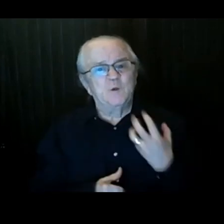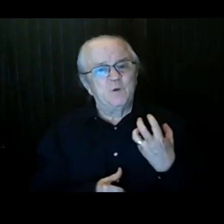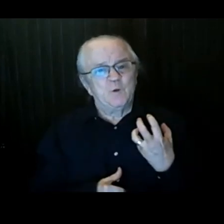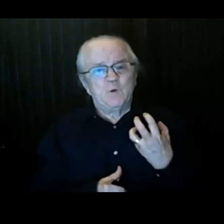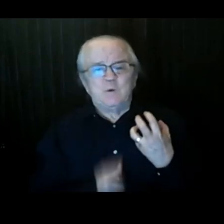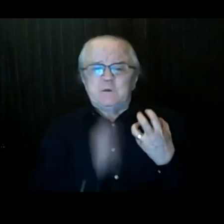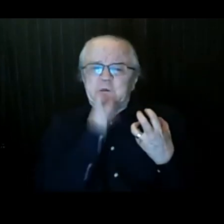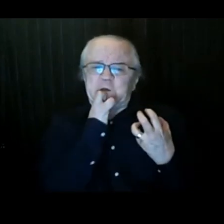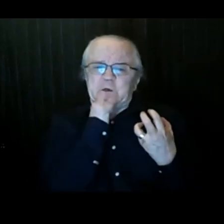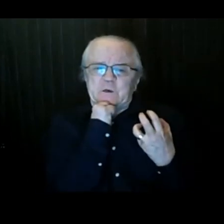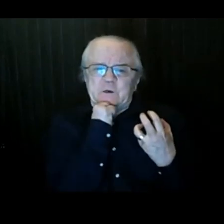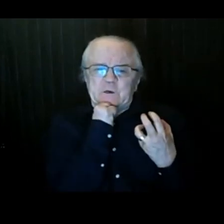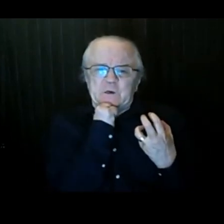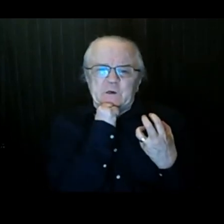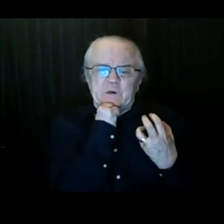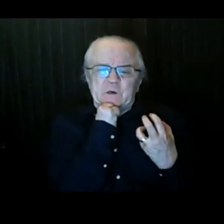in that moment.